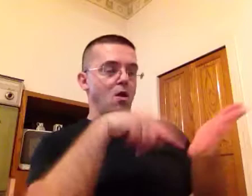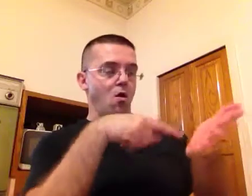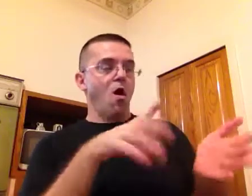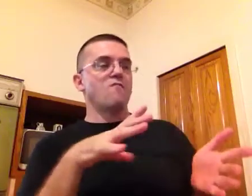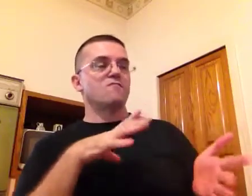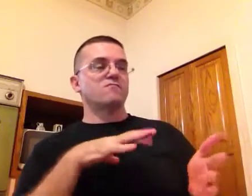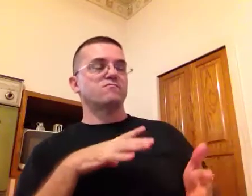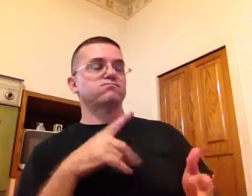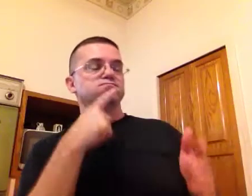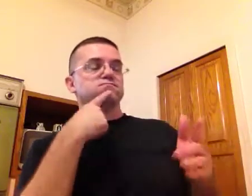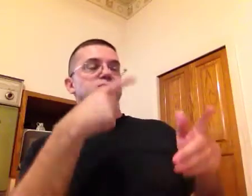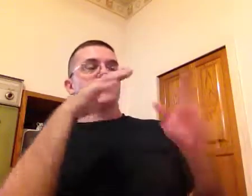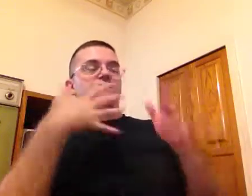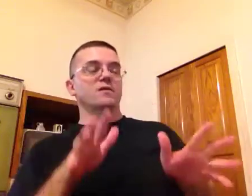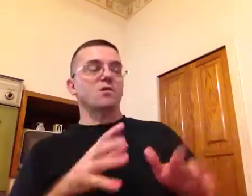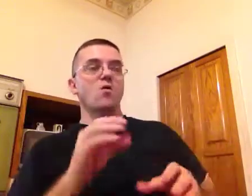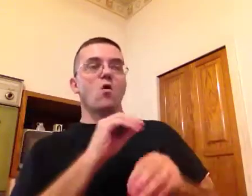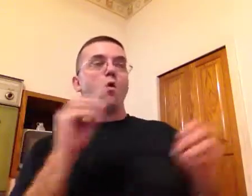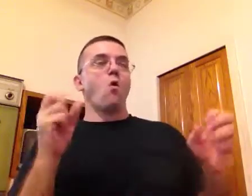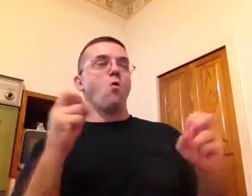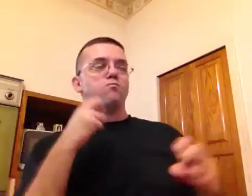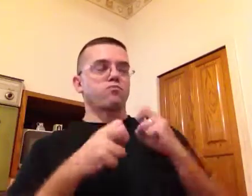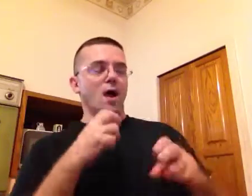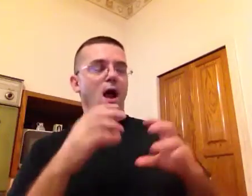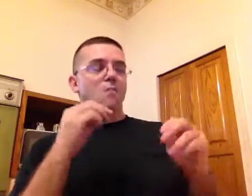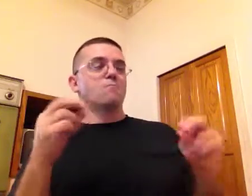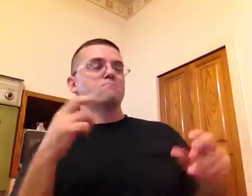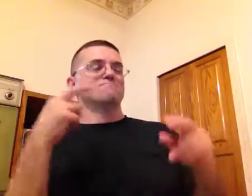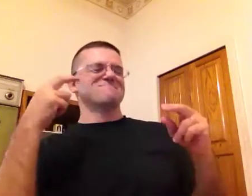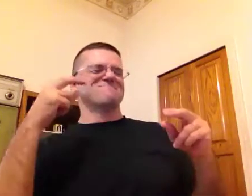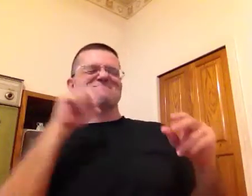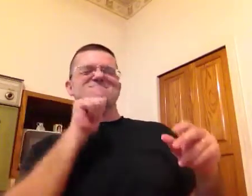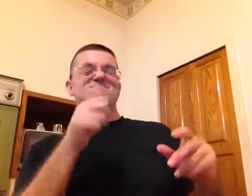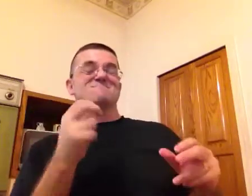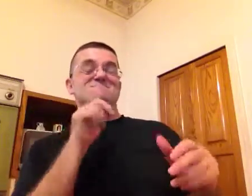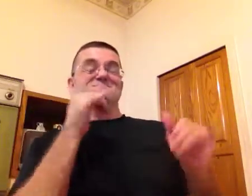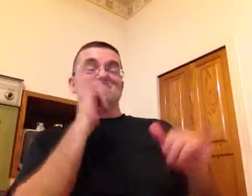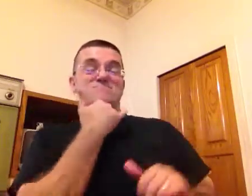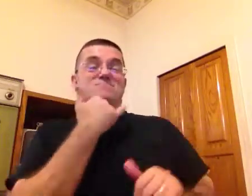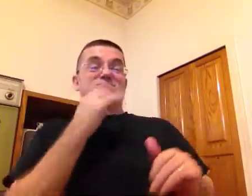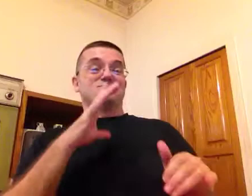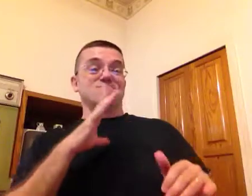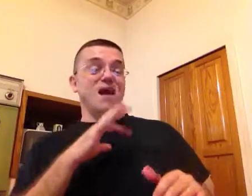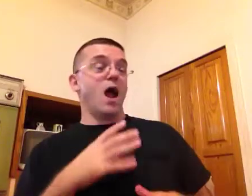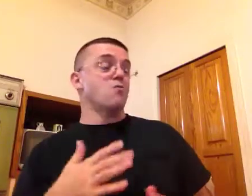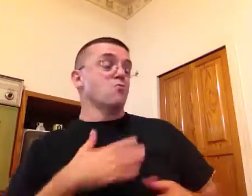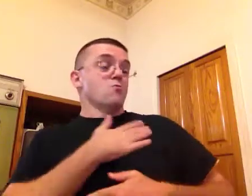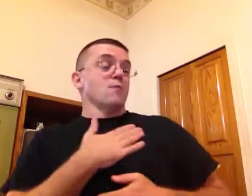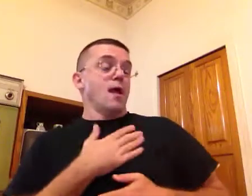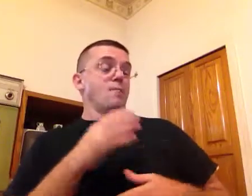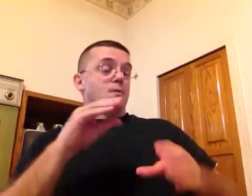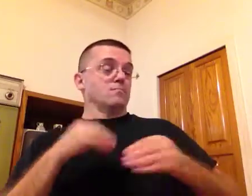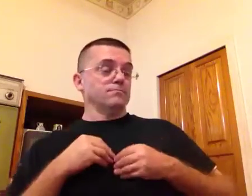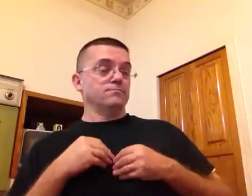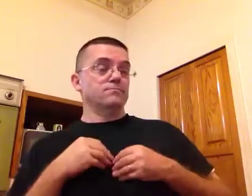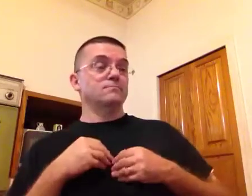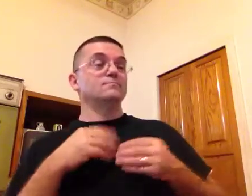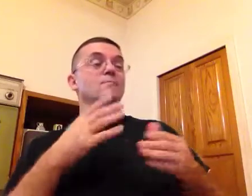just like you said, no hassles, no problems, they pay. You're thrilled with that return. Boom, that's happy, okay? The